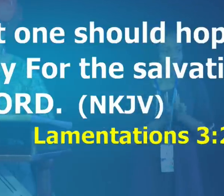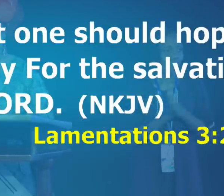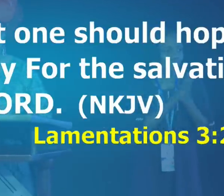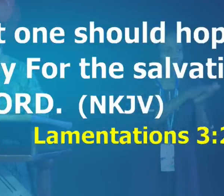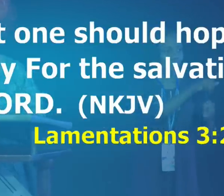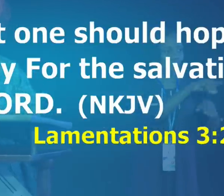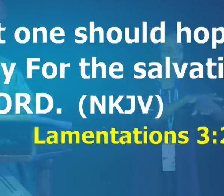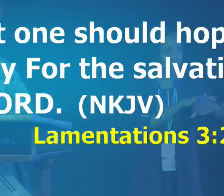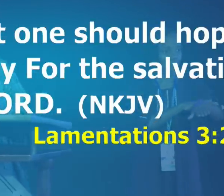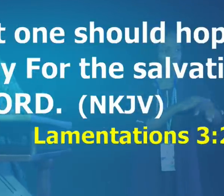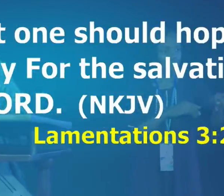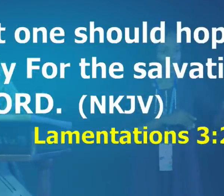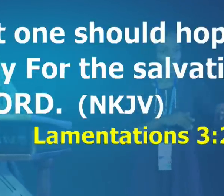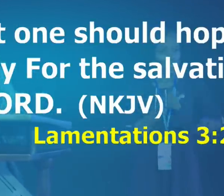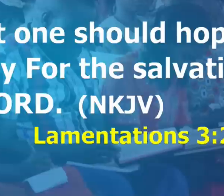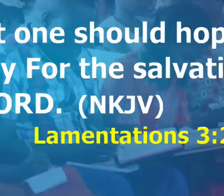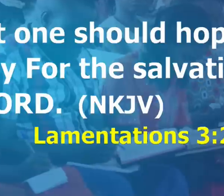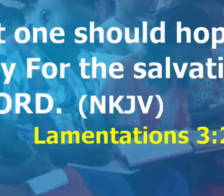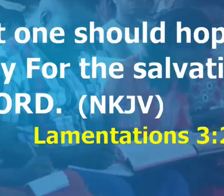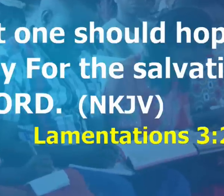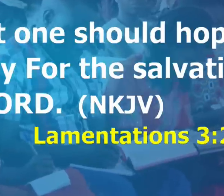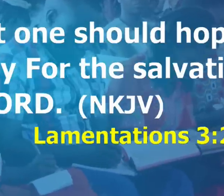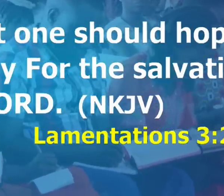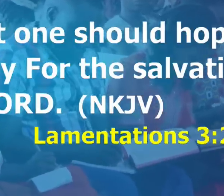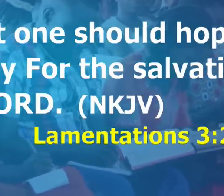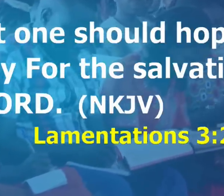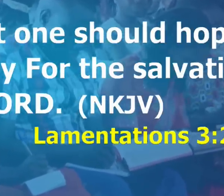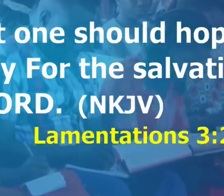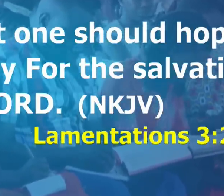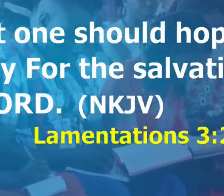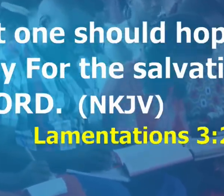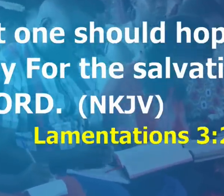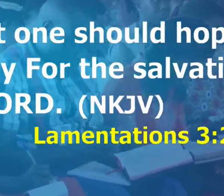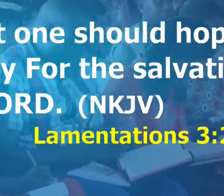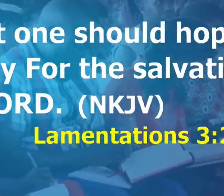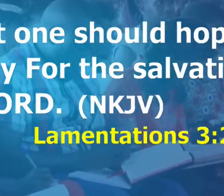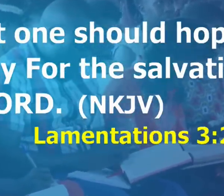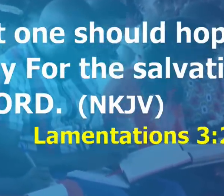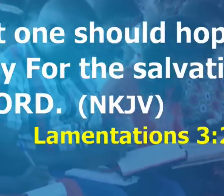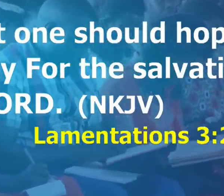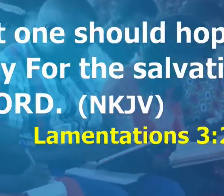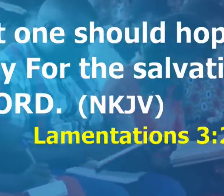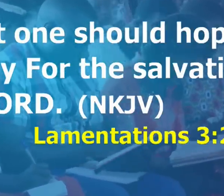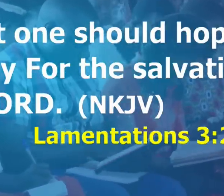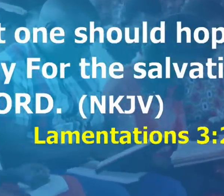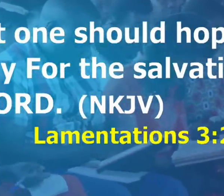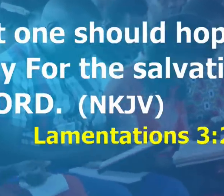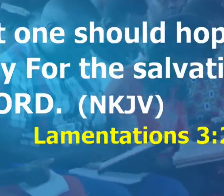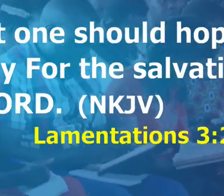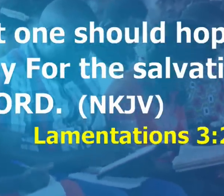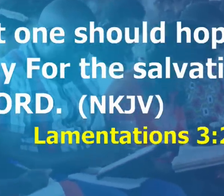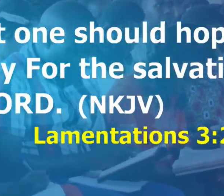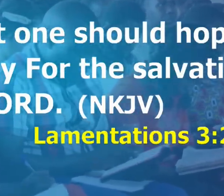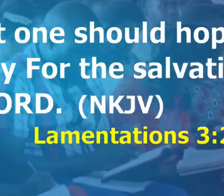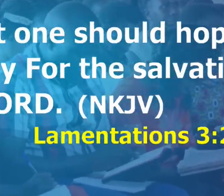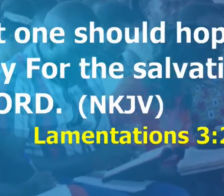isula ya kusatu ulinyirwa biri munya paka kwa biri mukaga. Mukama kabogani